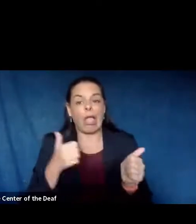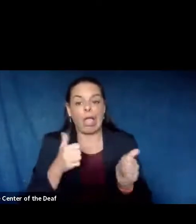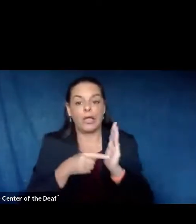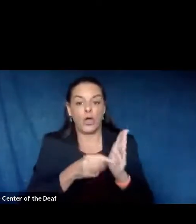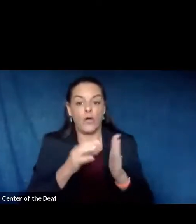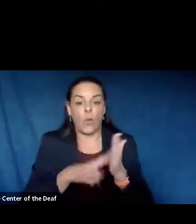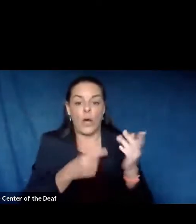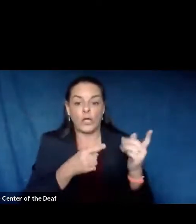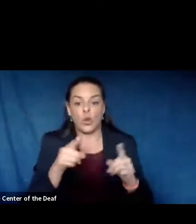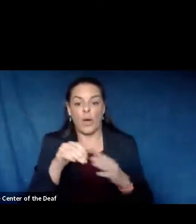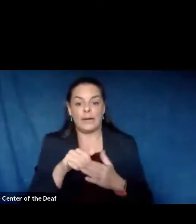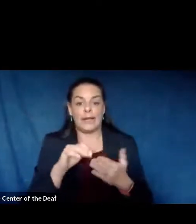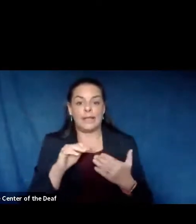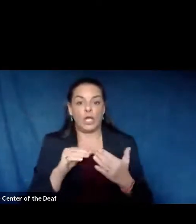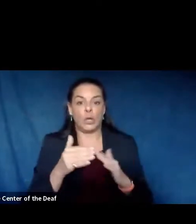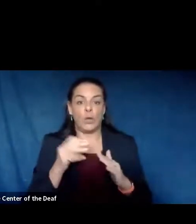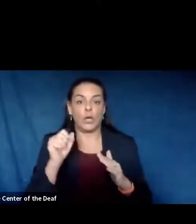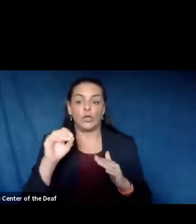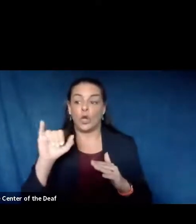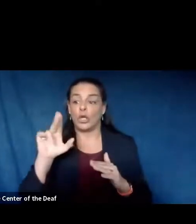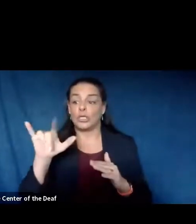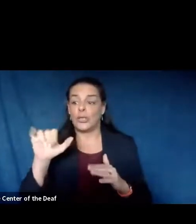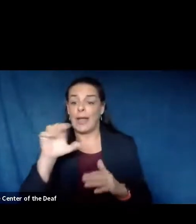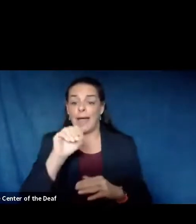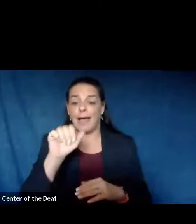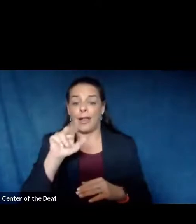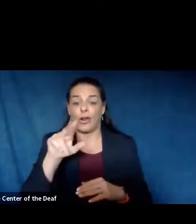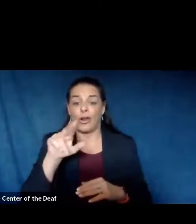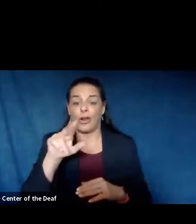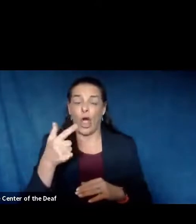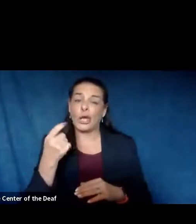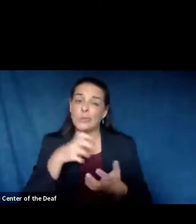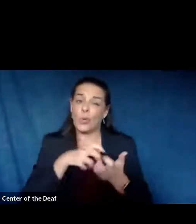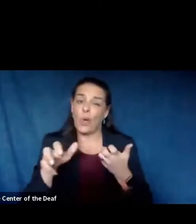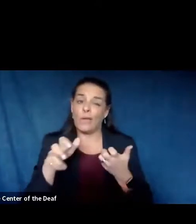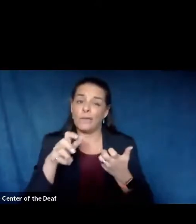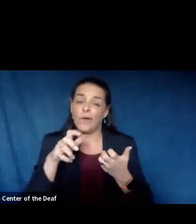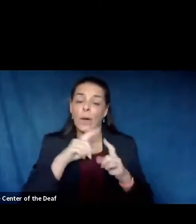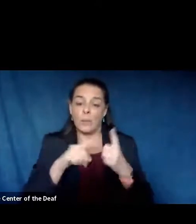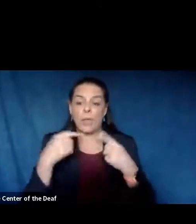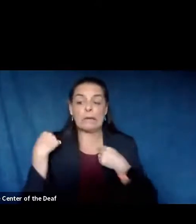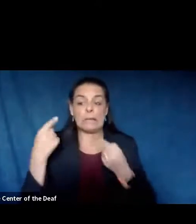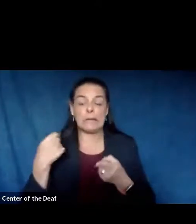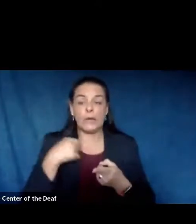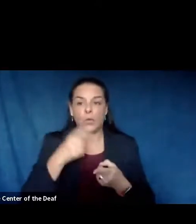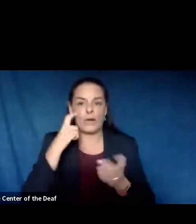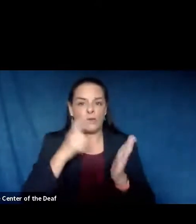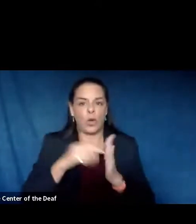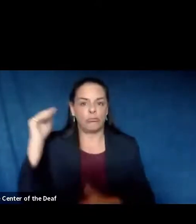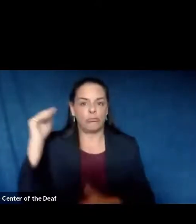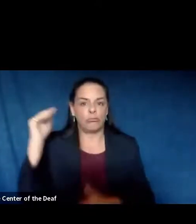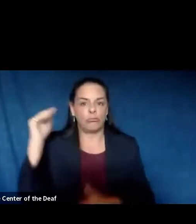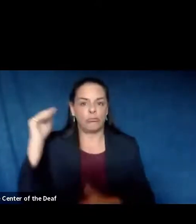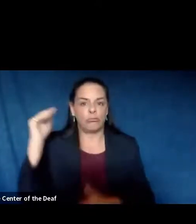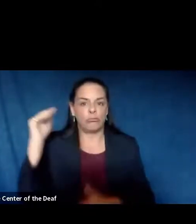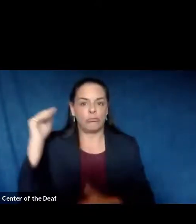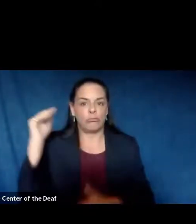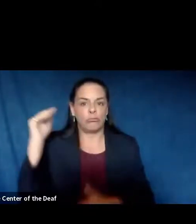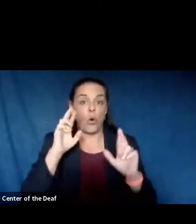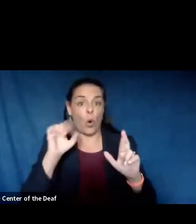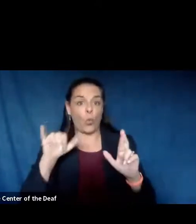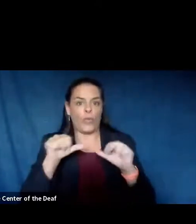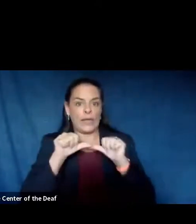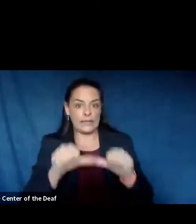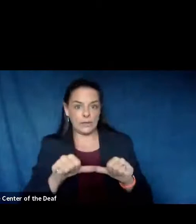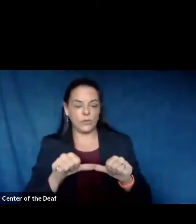so July and August were pretty rough as far as cases, and we have seen a downward trend as of late, and we hope to continue to see that.